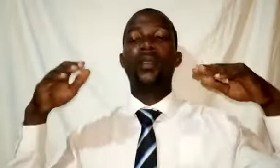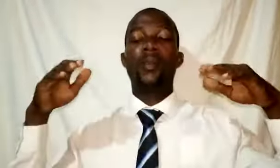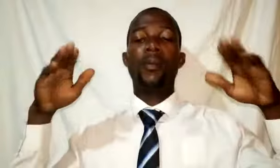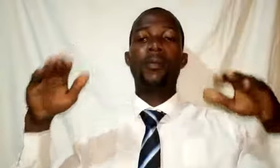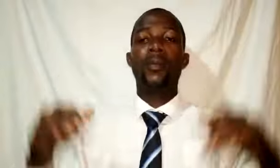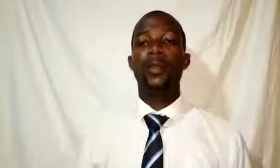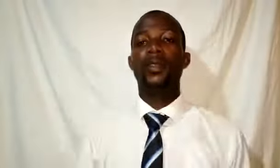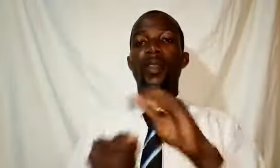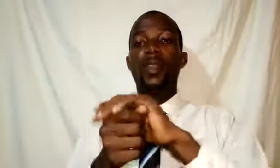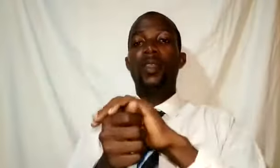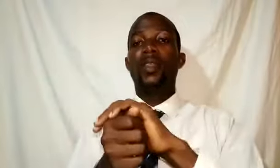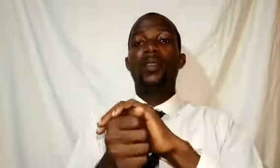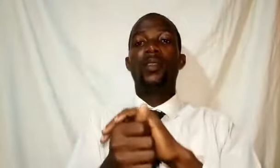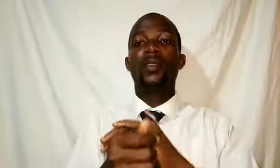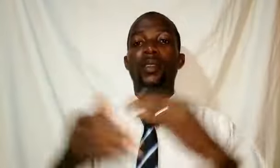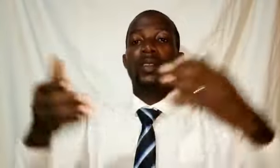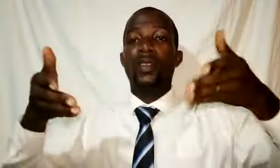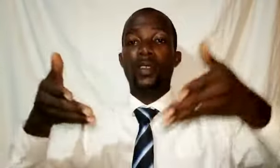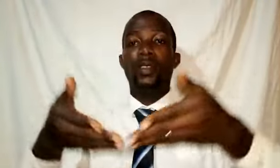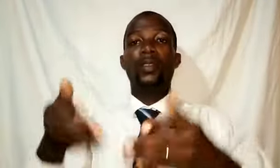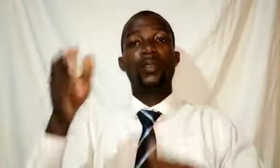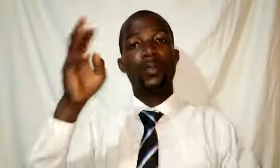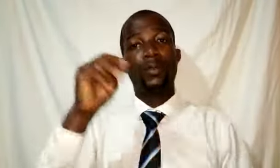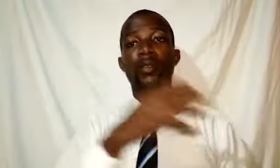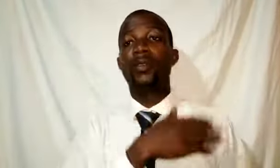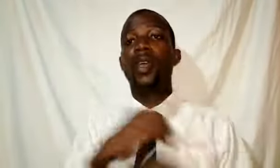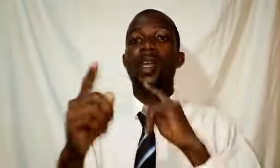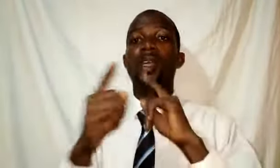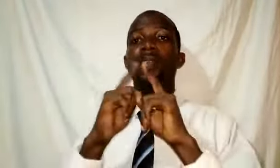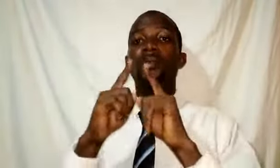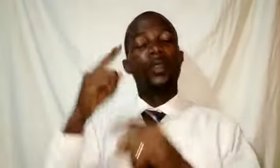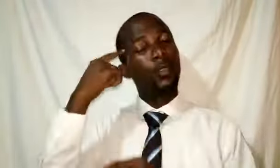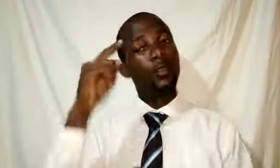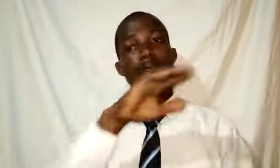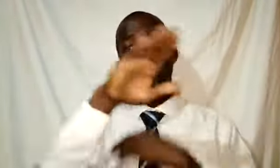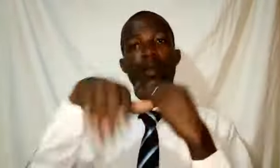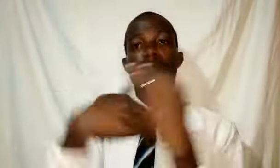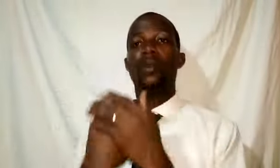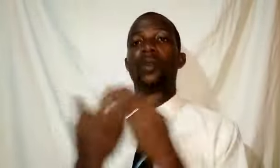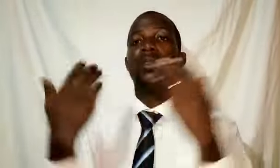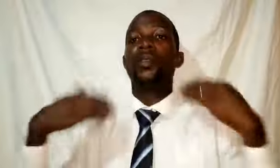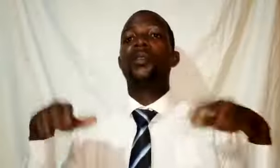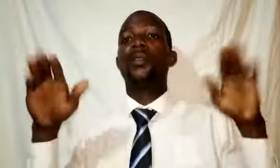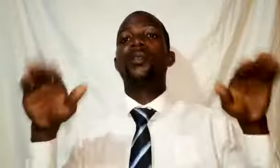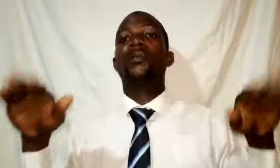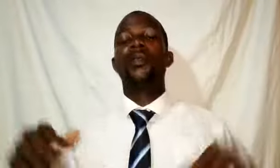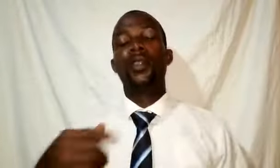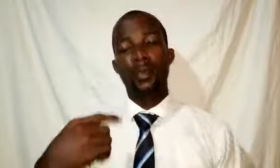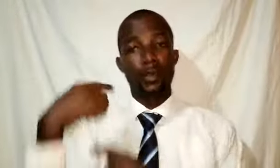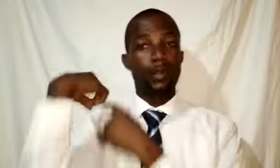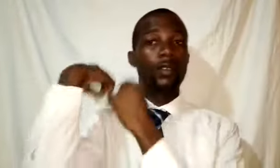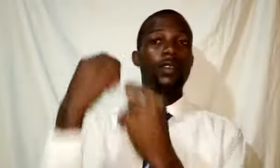himself and spoke on behalf of the birds. Since he had the most unique